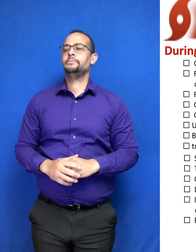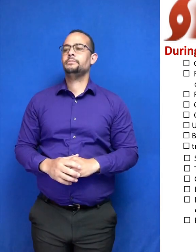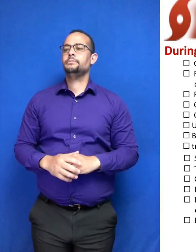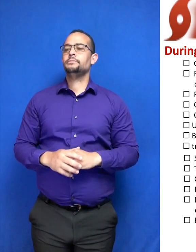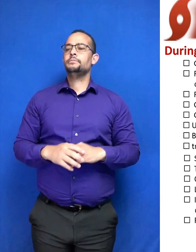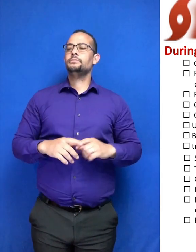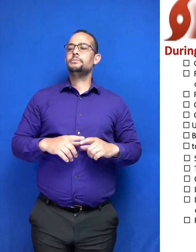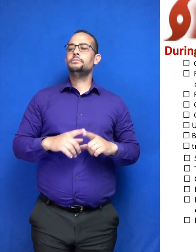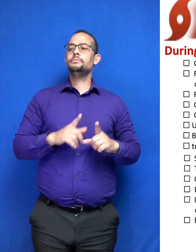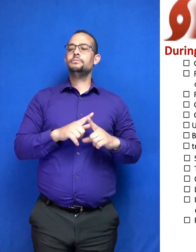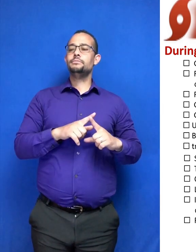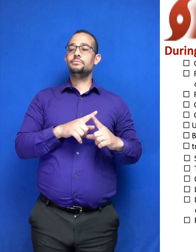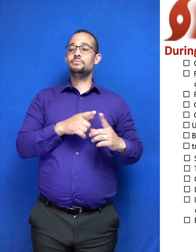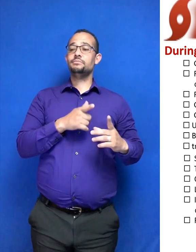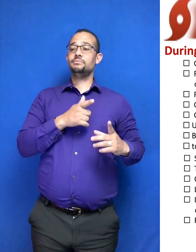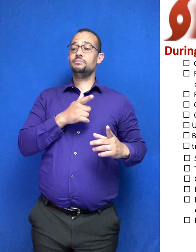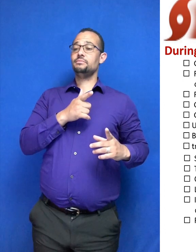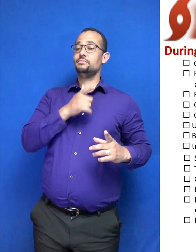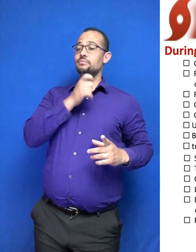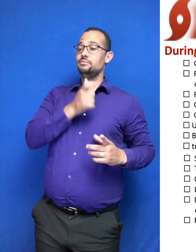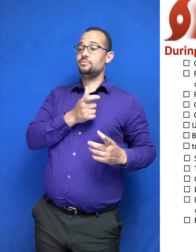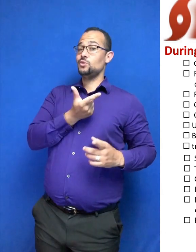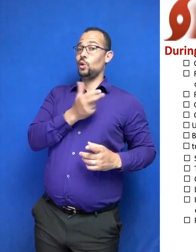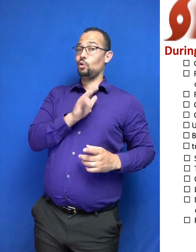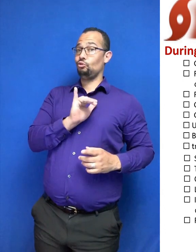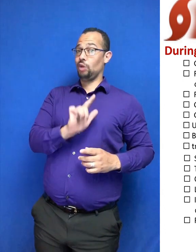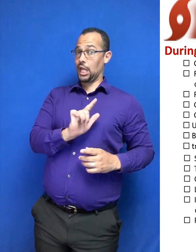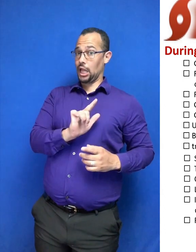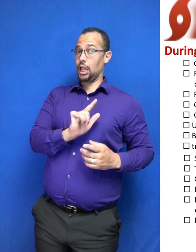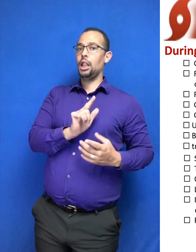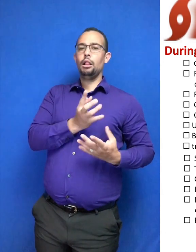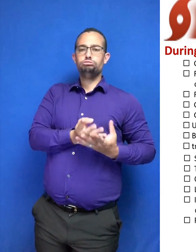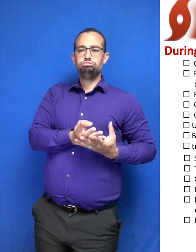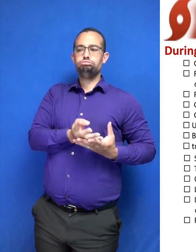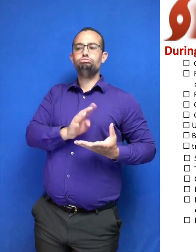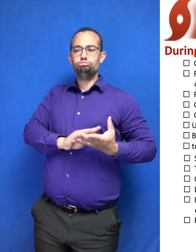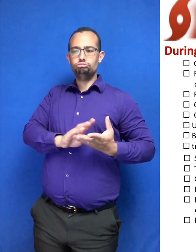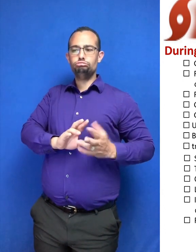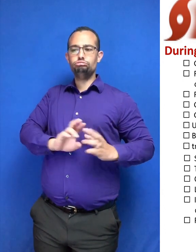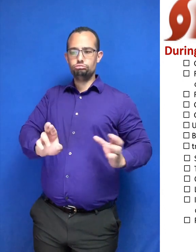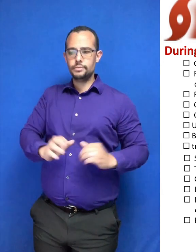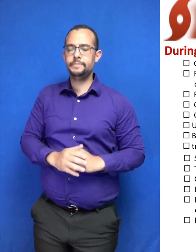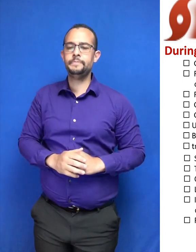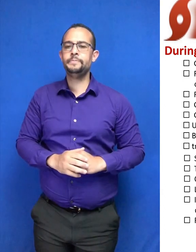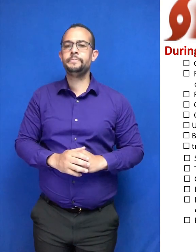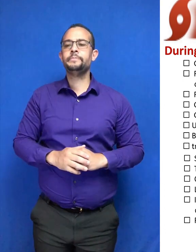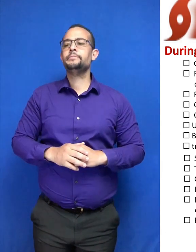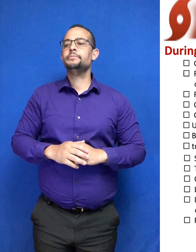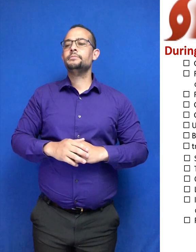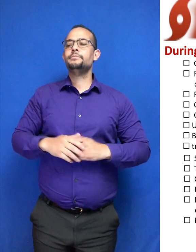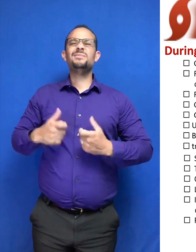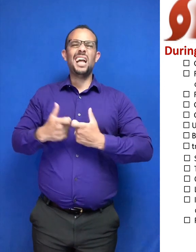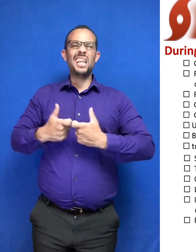any electrical items. If they don't need to be plugged in, you don't need to do additional drains. It will reduce your opportunities